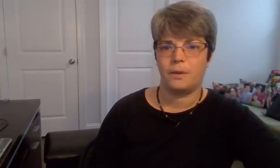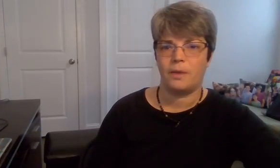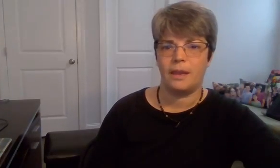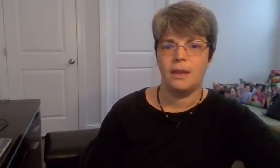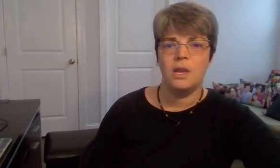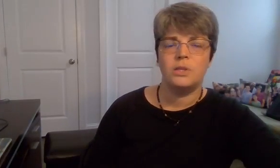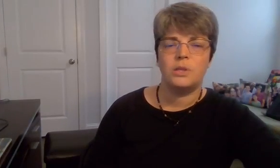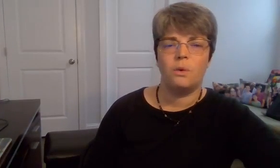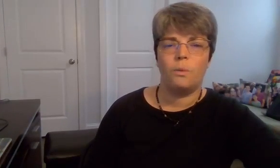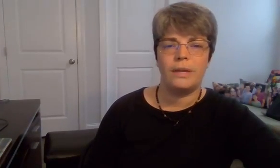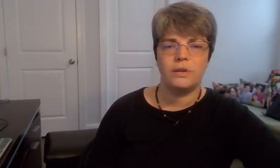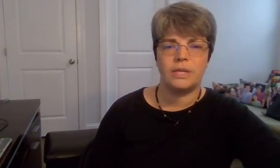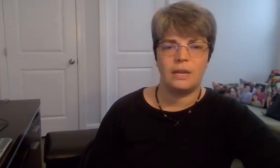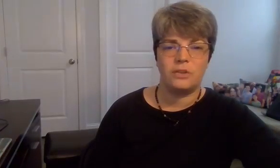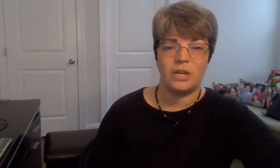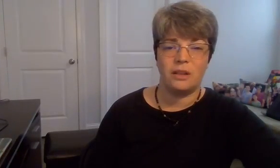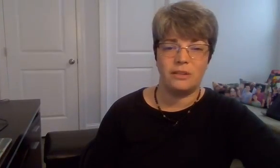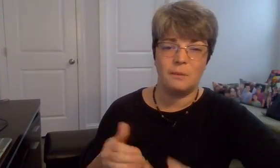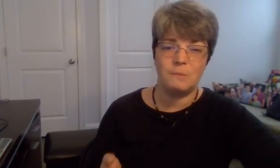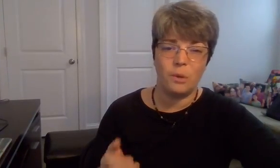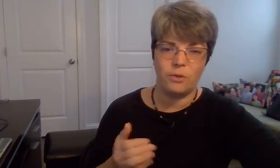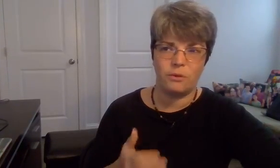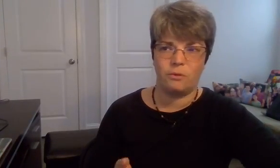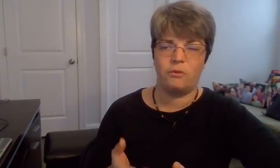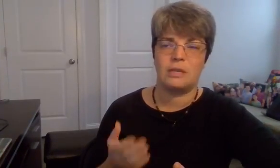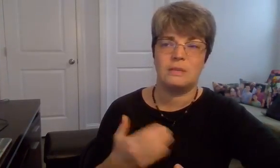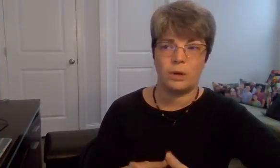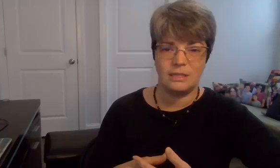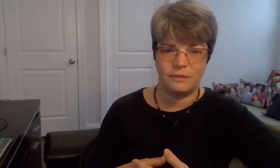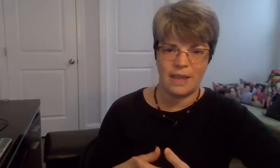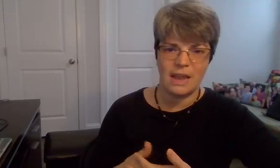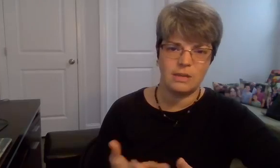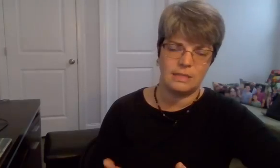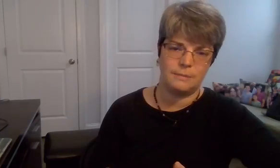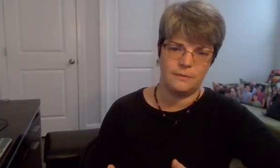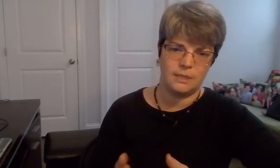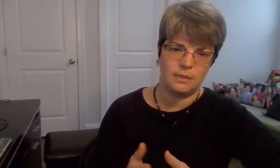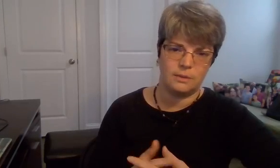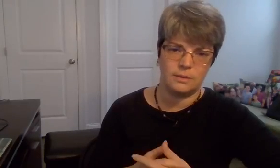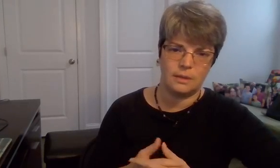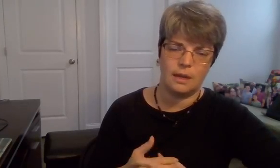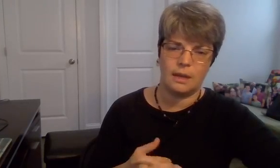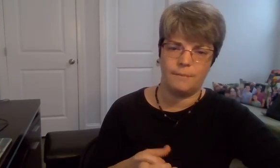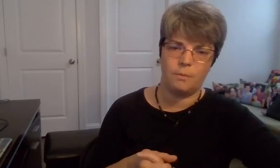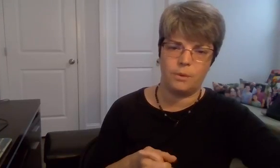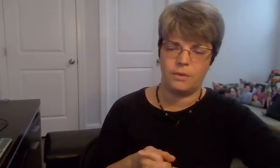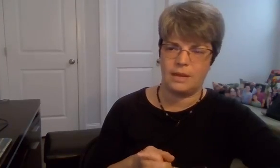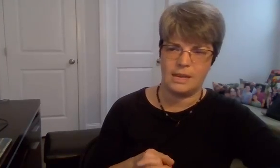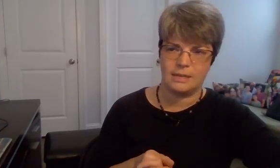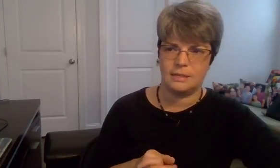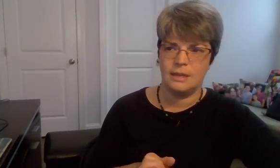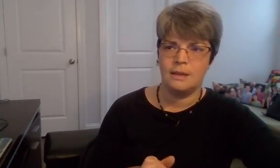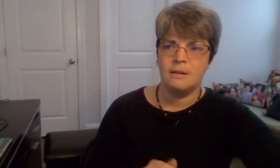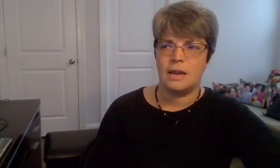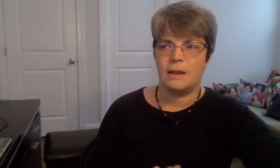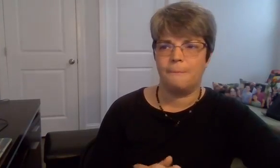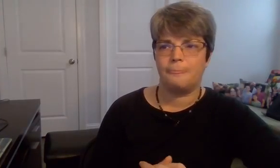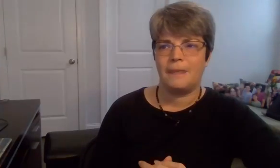Okay, so when you're signing with a child, it helps both the expressive and receptive skills. They're both enhanced. It